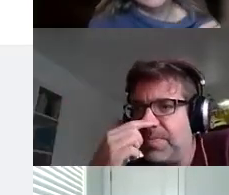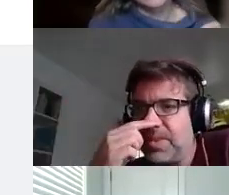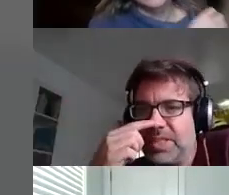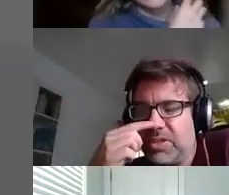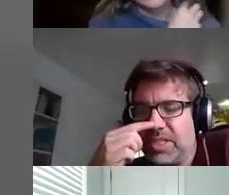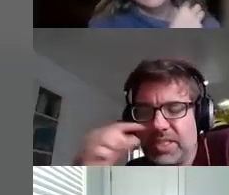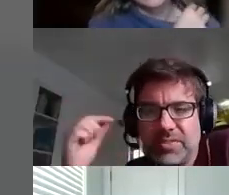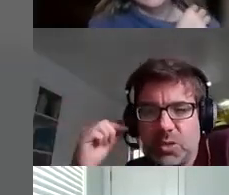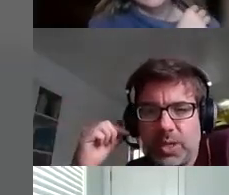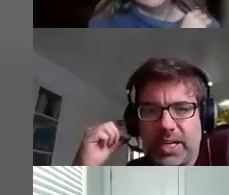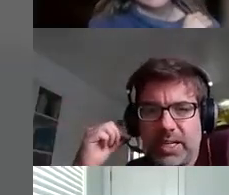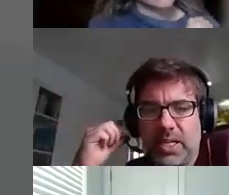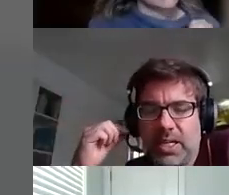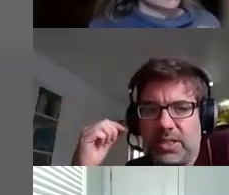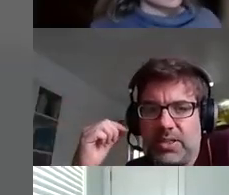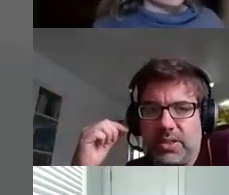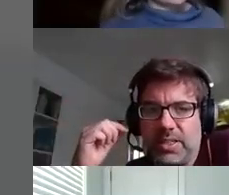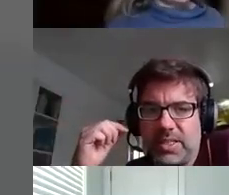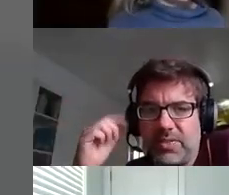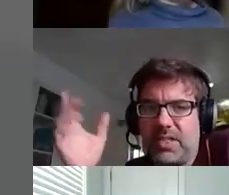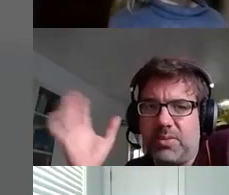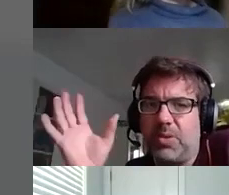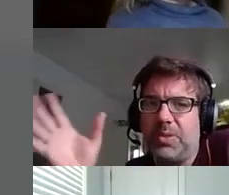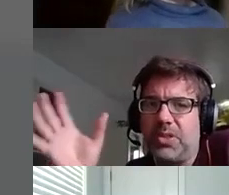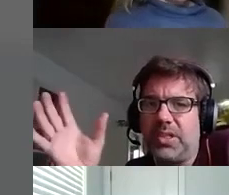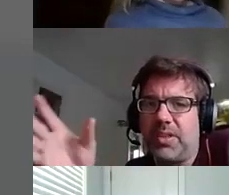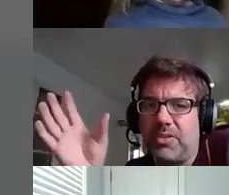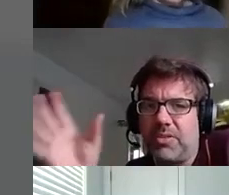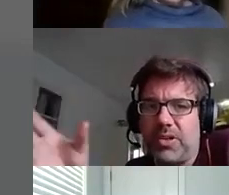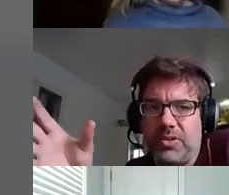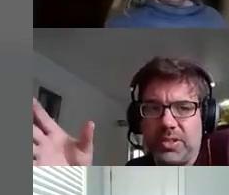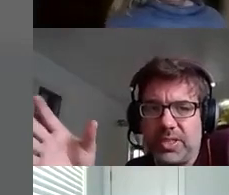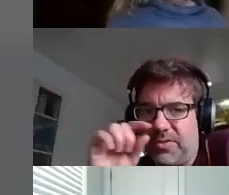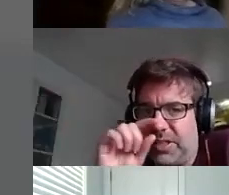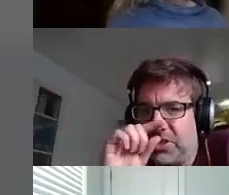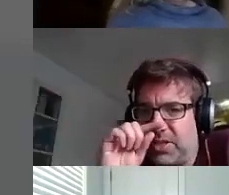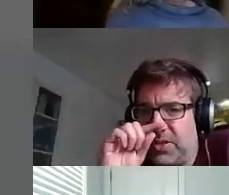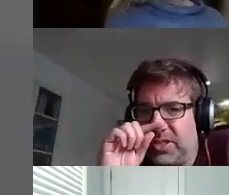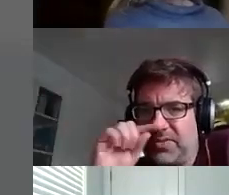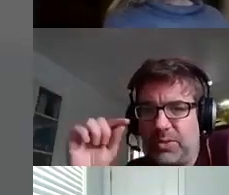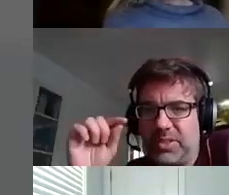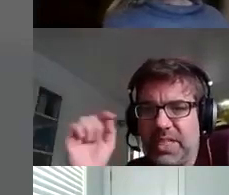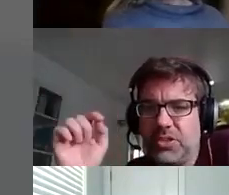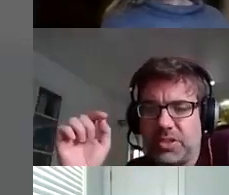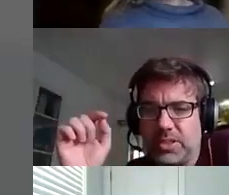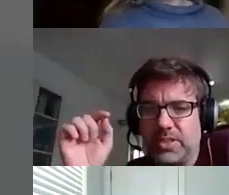share materials in a different way. So there's definitely an opportunity that arose for digital learnings for teachers,